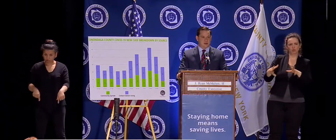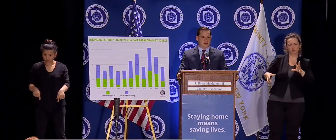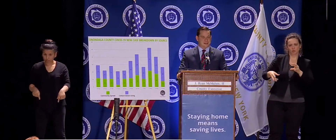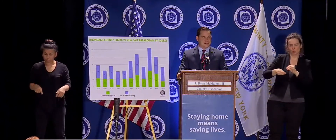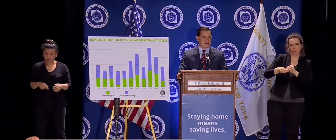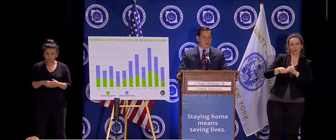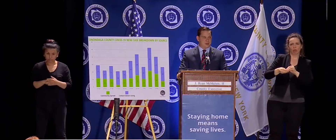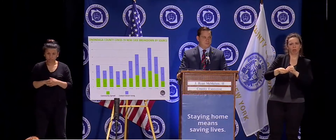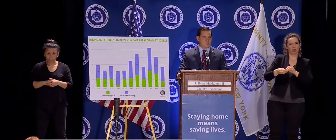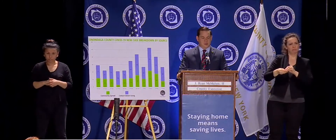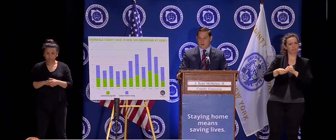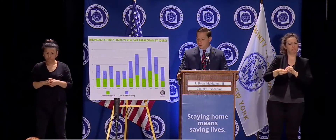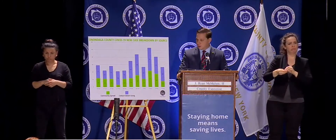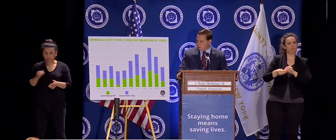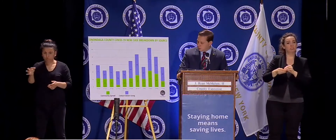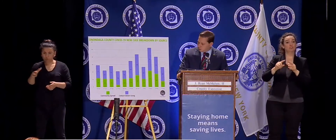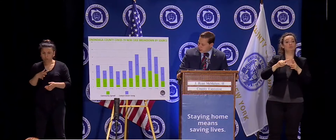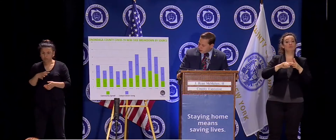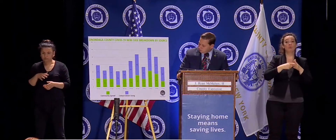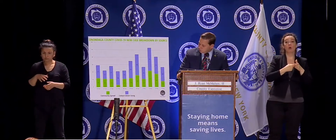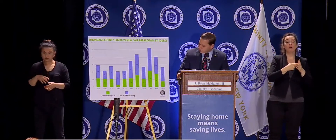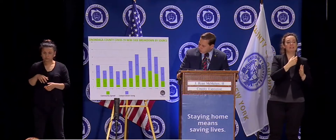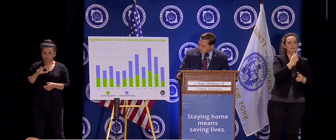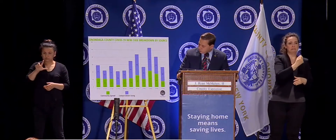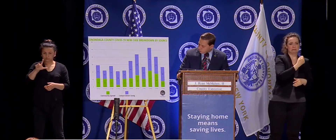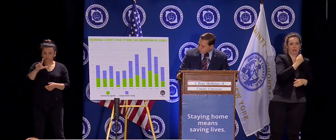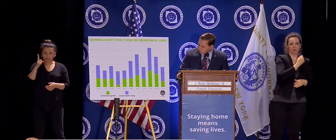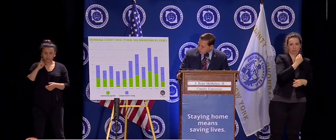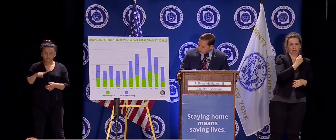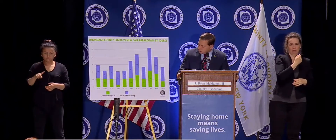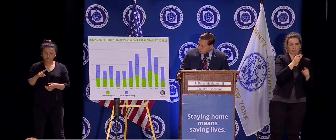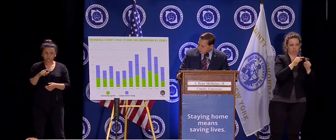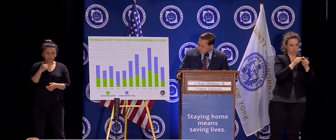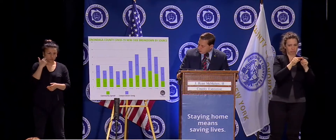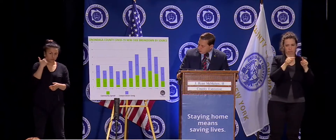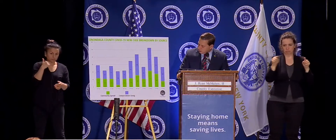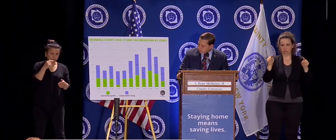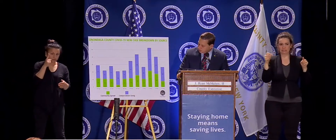average started on Saturday. So what do we had? 22, 21,